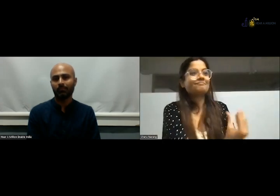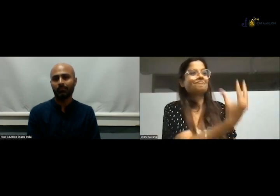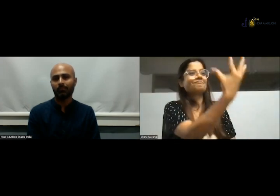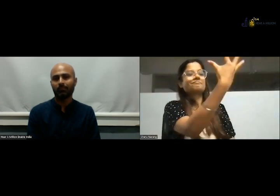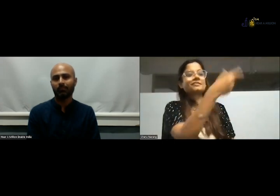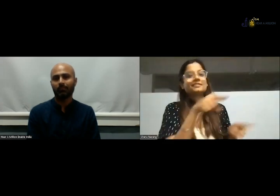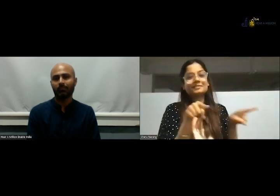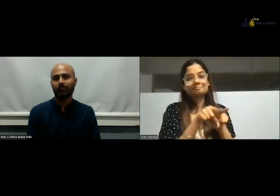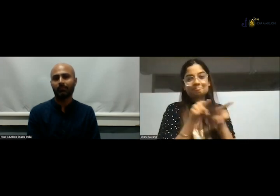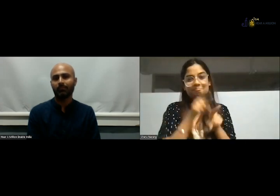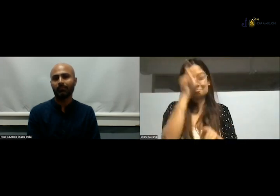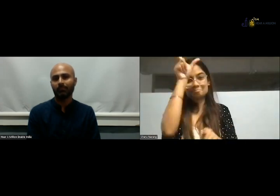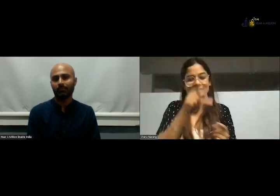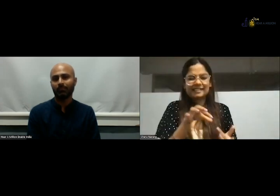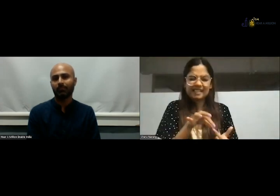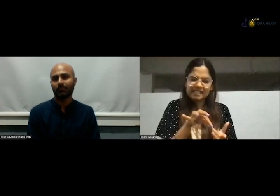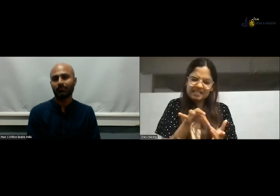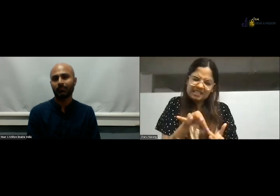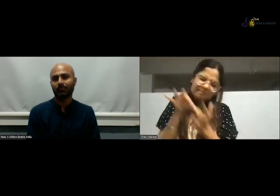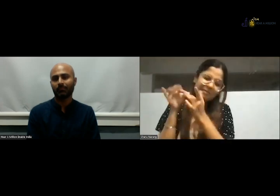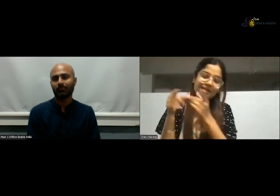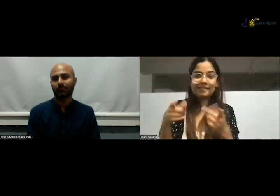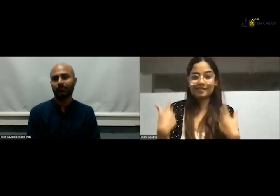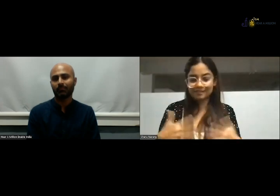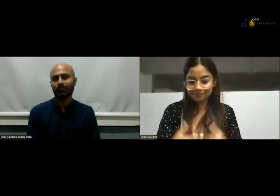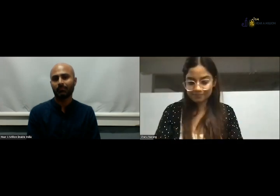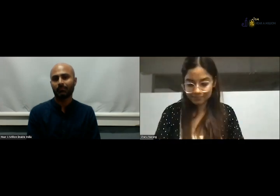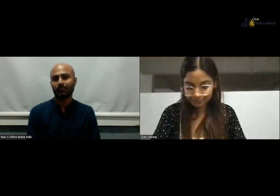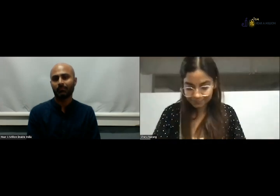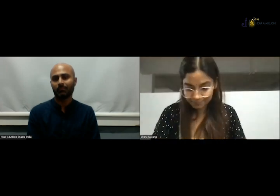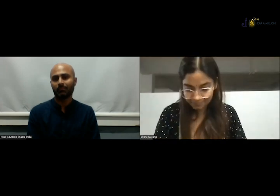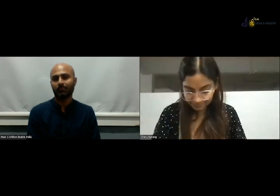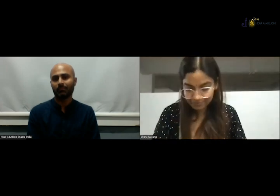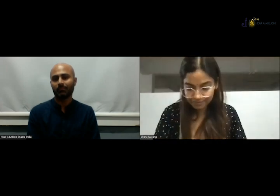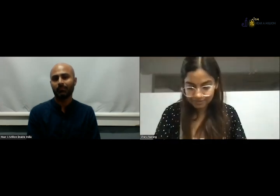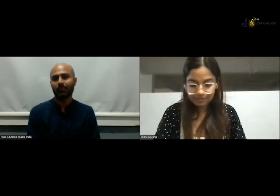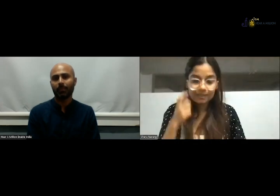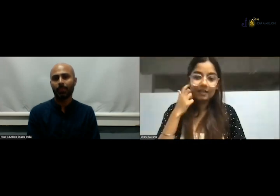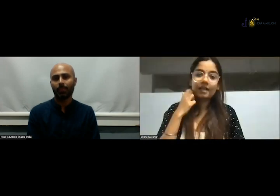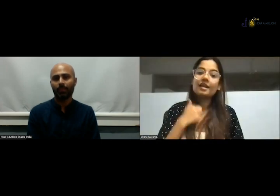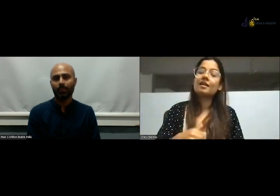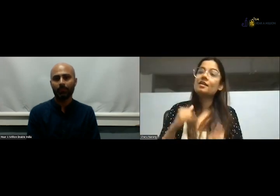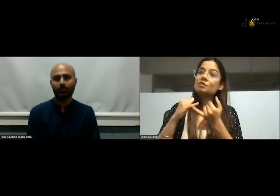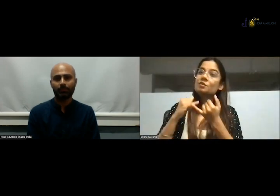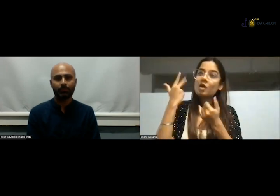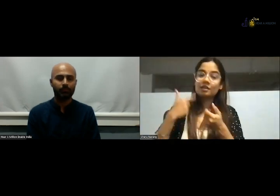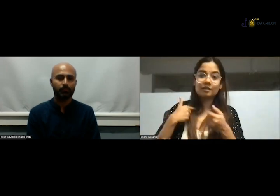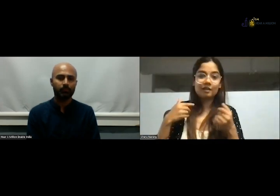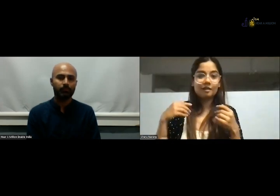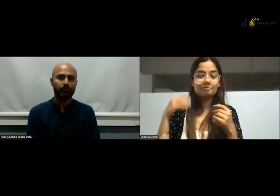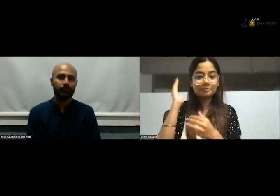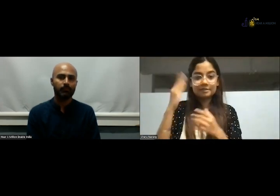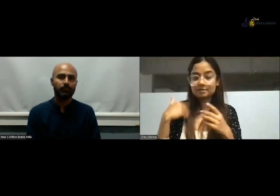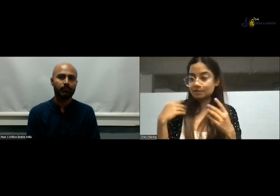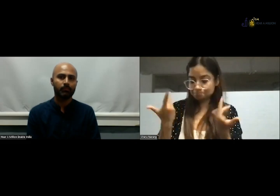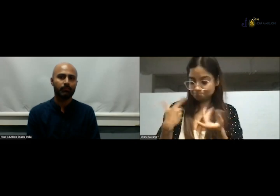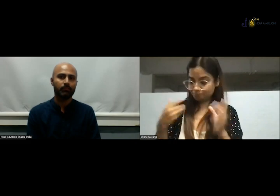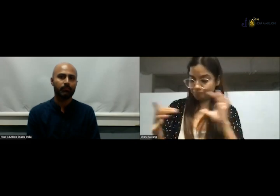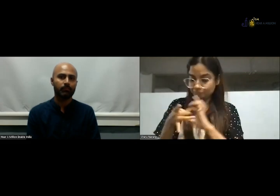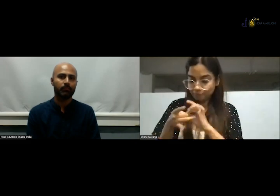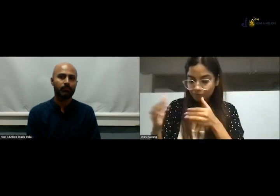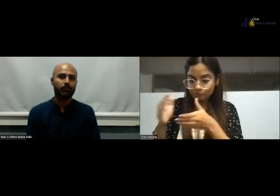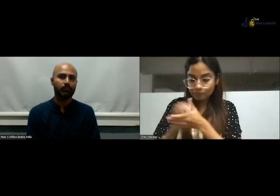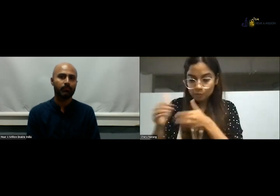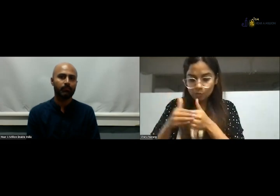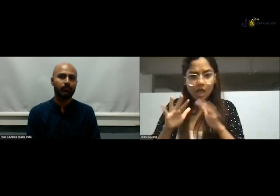everyone. She was the highlight, and she was a very, very special person. She was